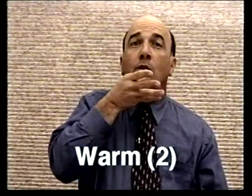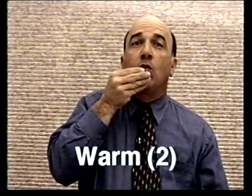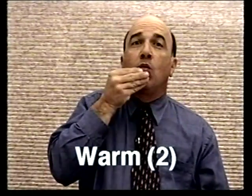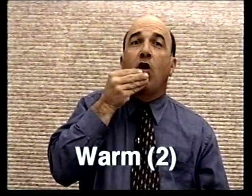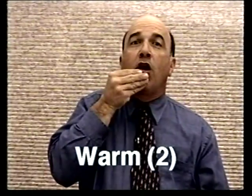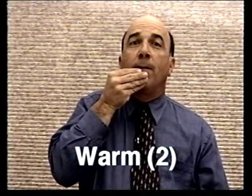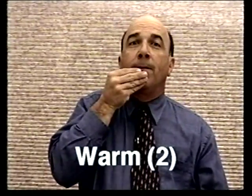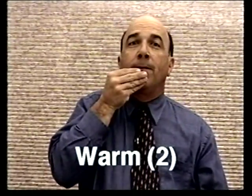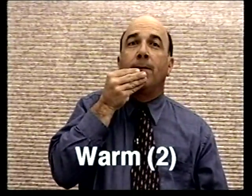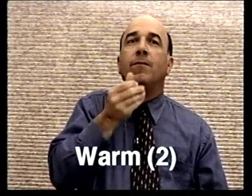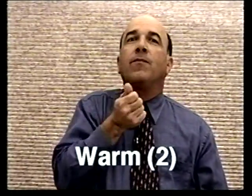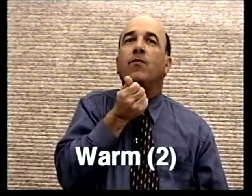Warm.